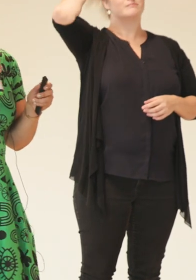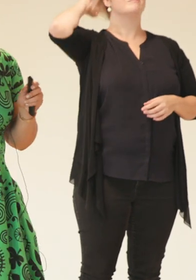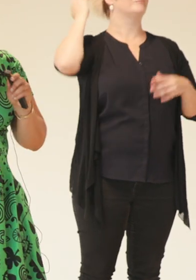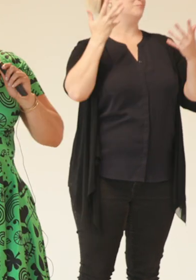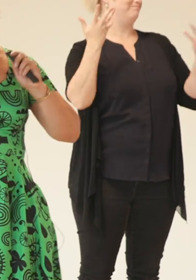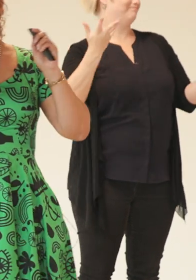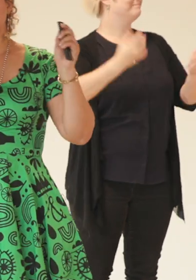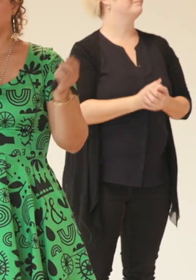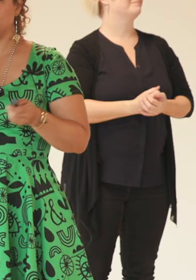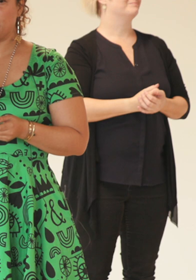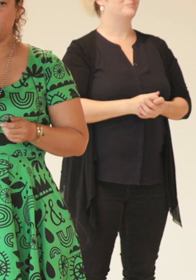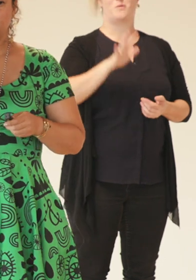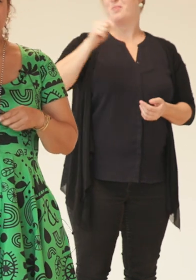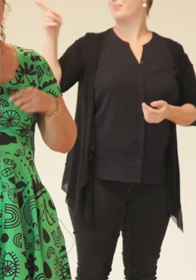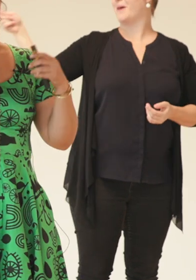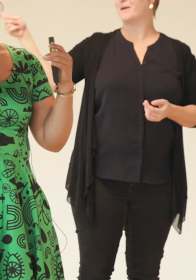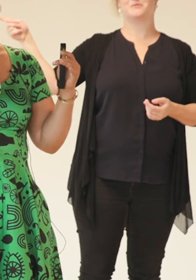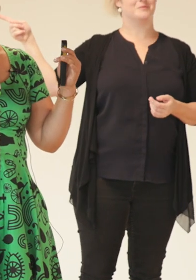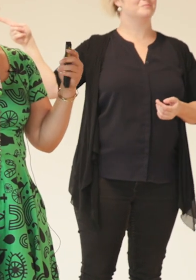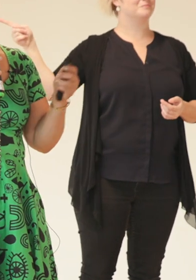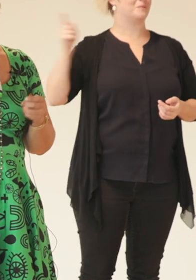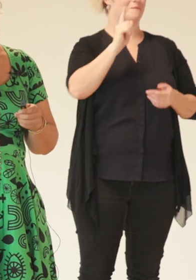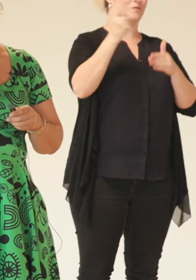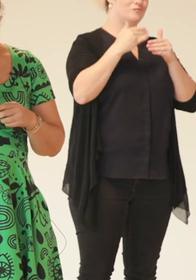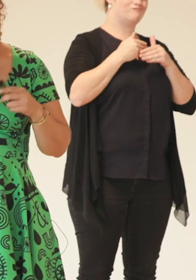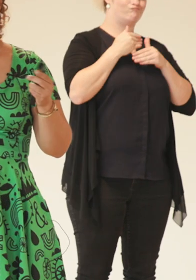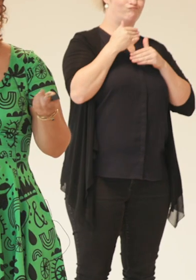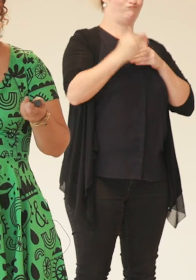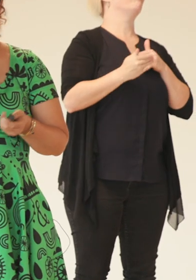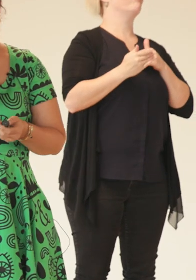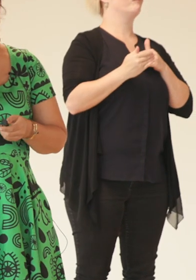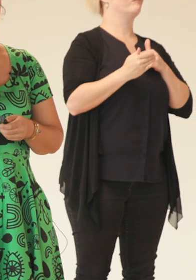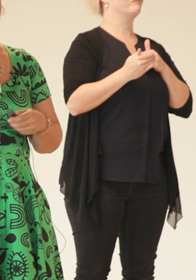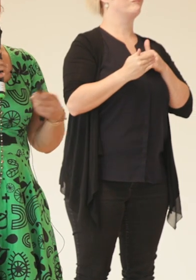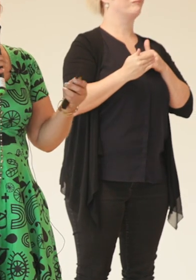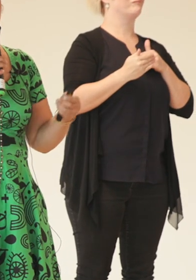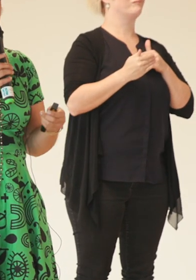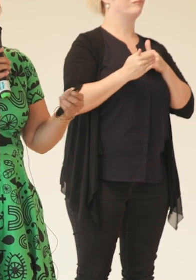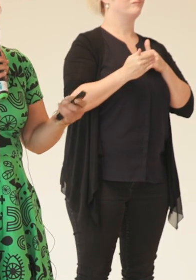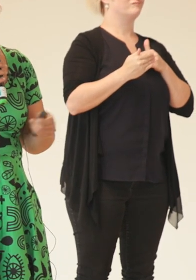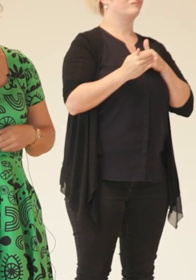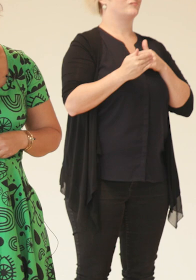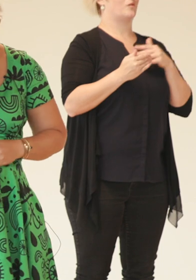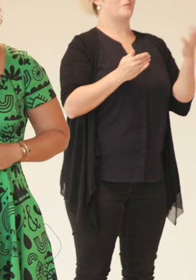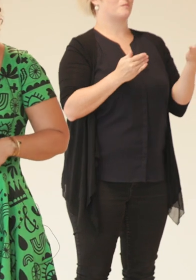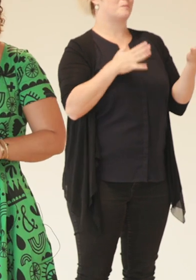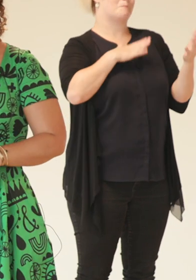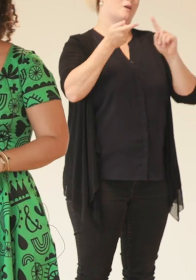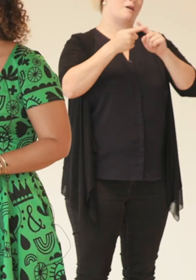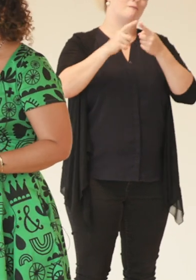Yeah, so that was the first step of, I just started filming girls that were friends of friends,